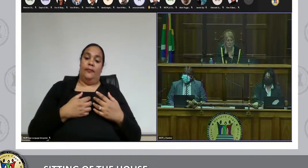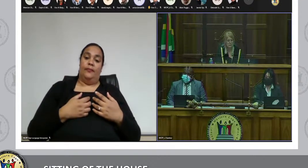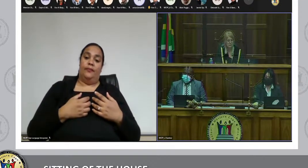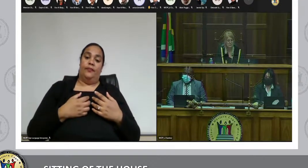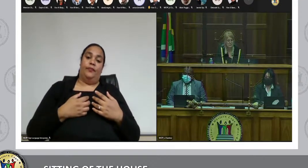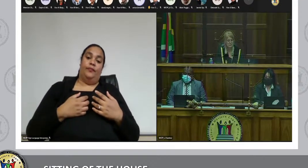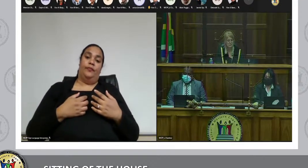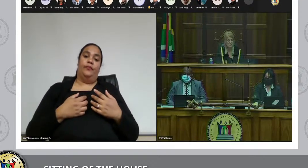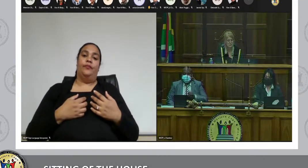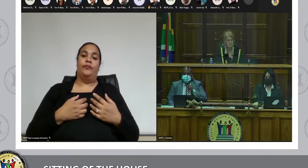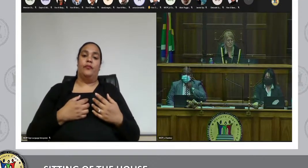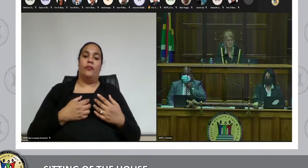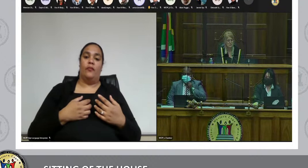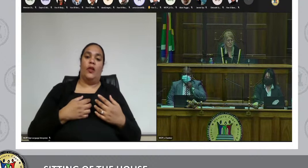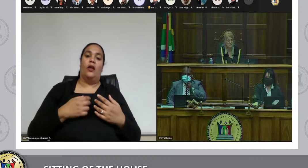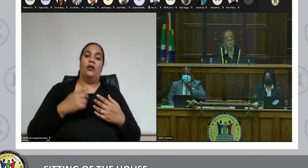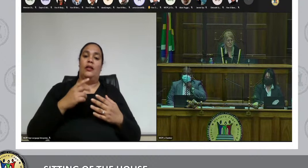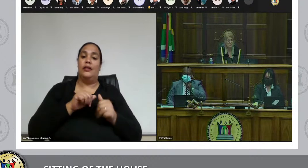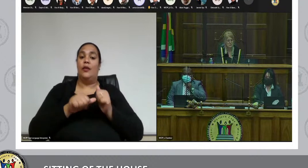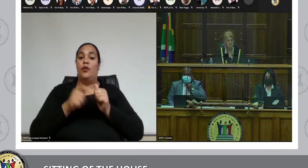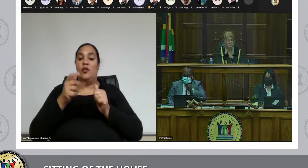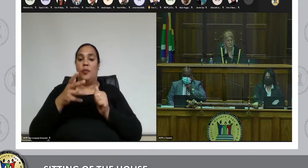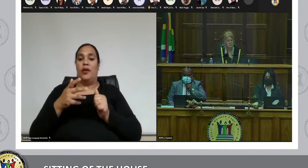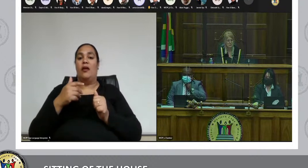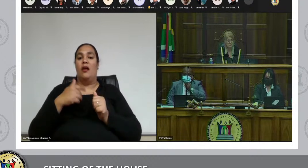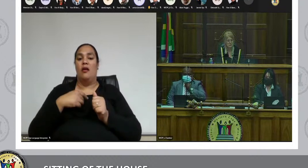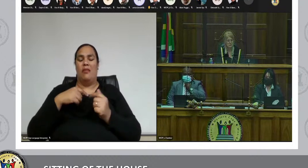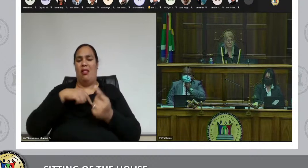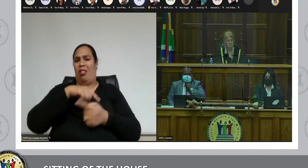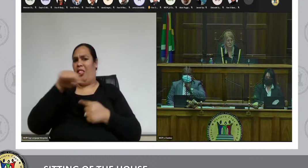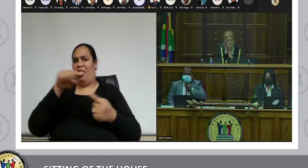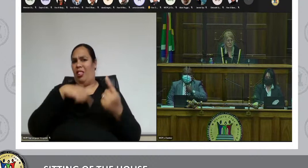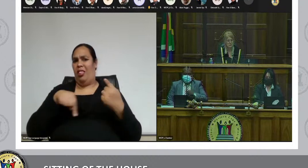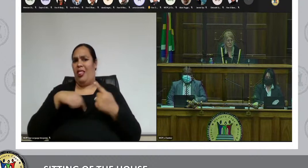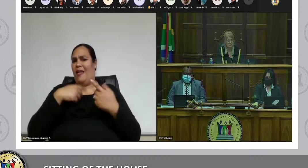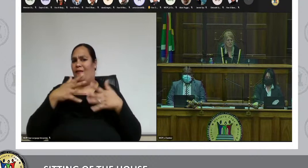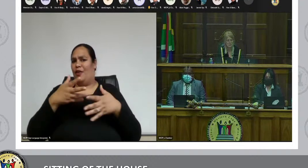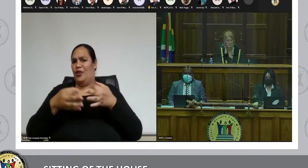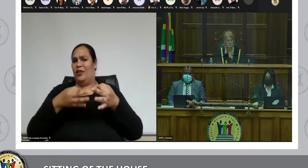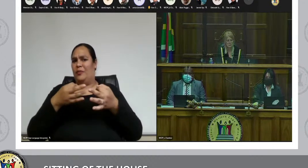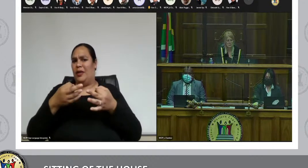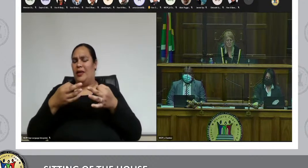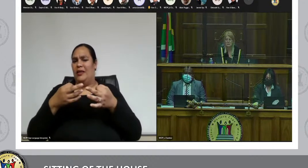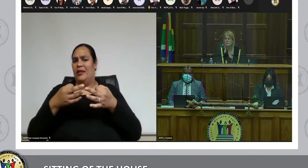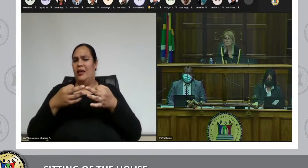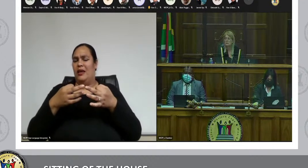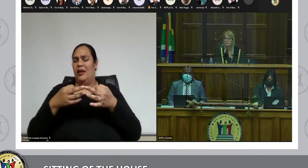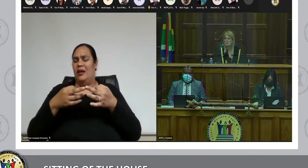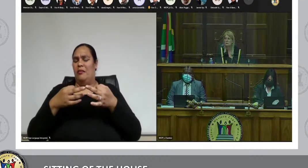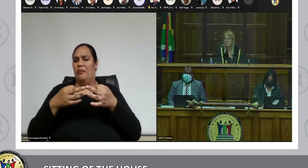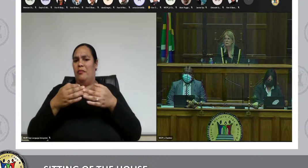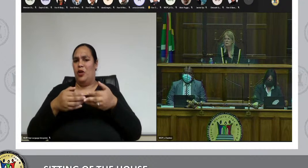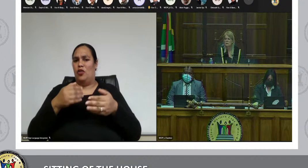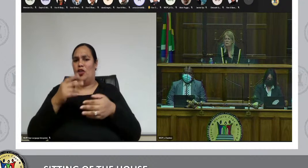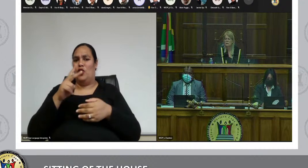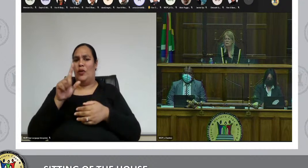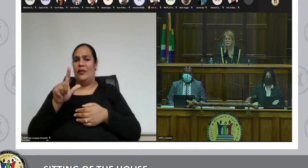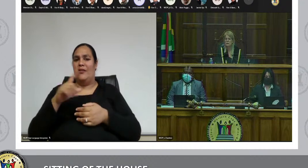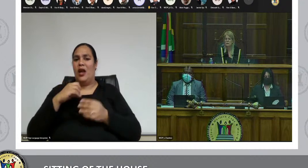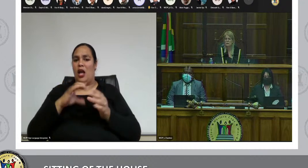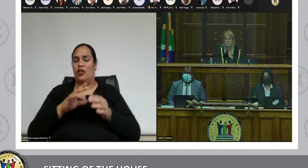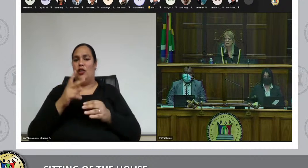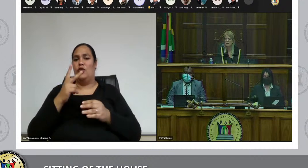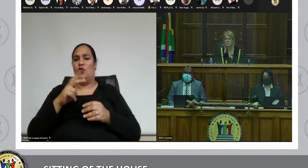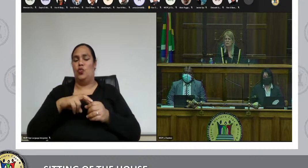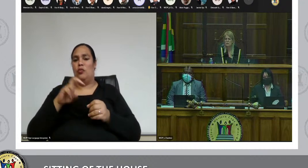Honourable Deputy Speaker, with all due respect, we're running into circles. I've explained the whole process, 27 councillors, 23 present, 2